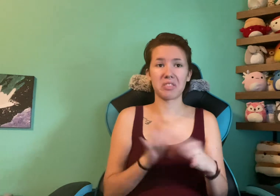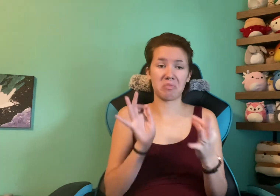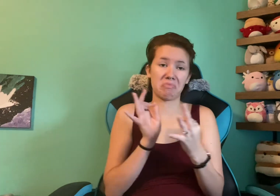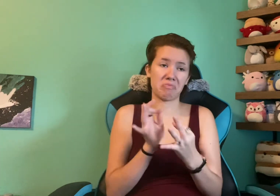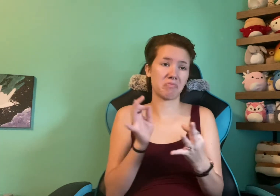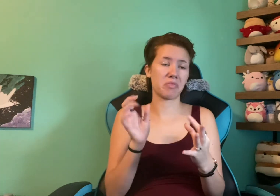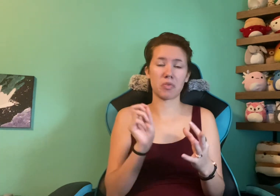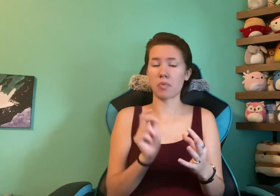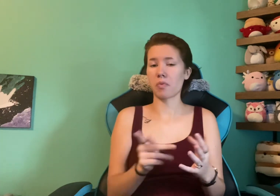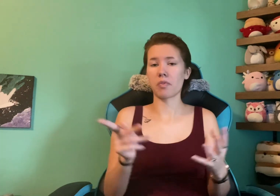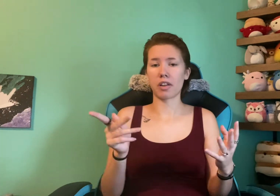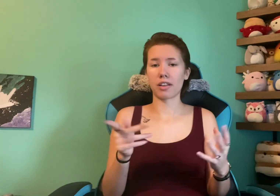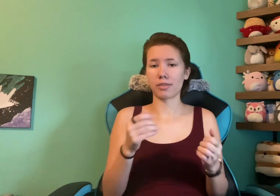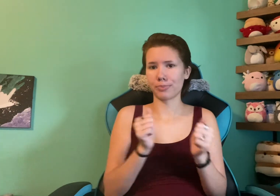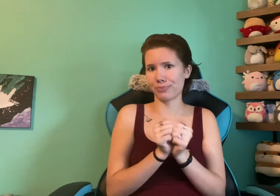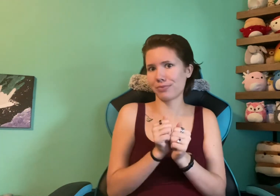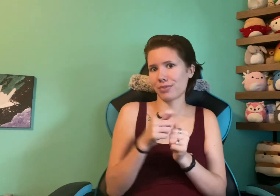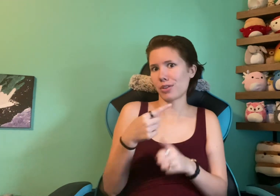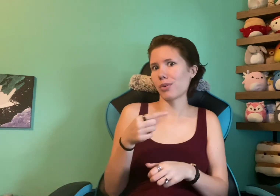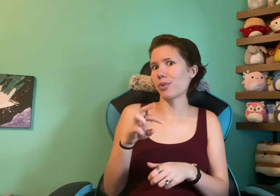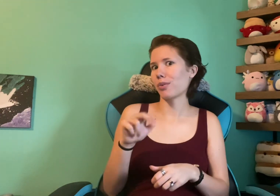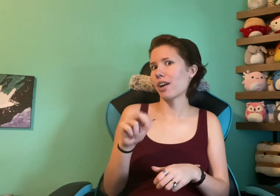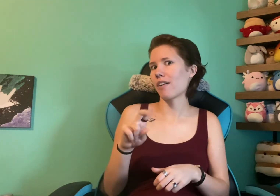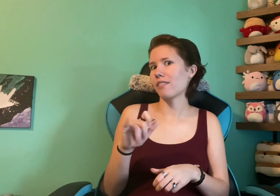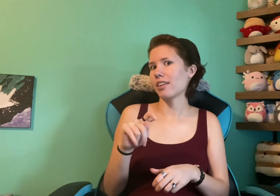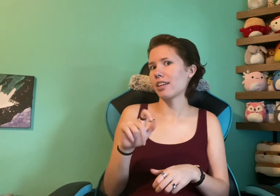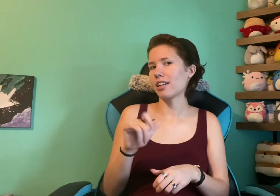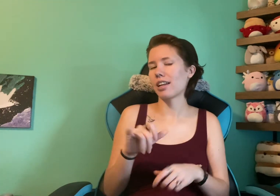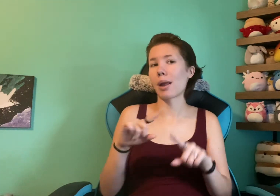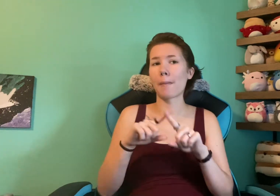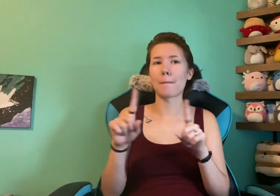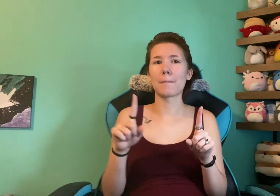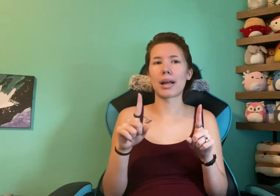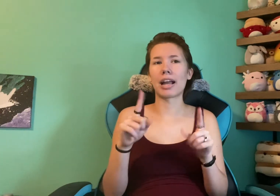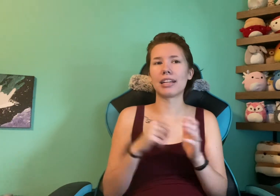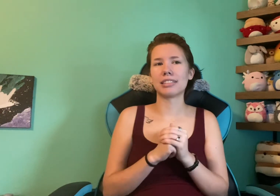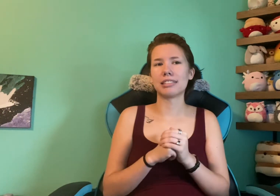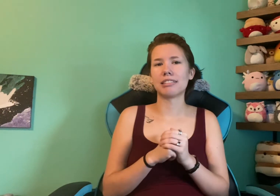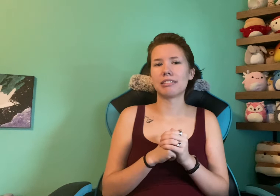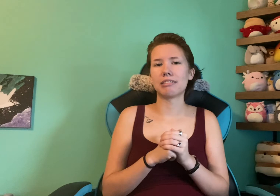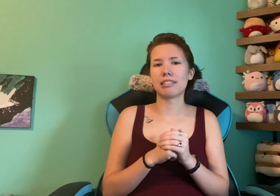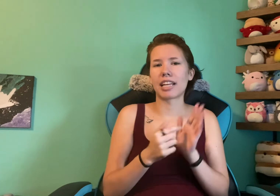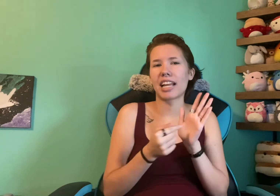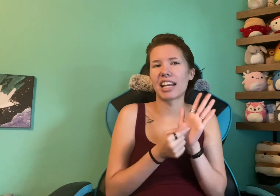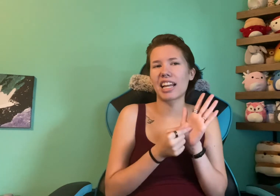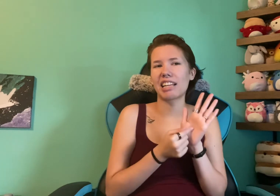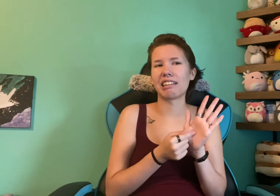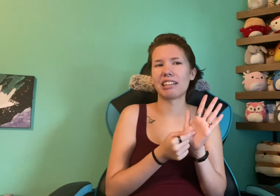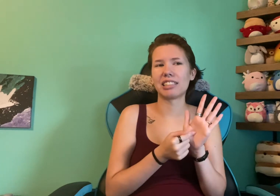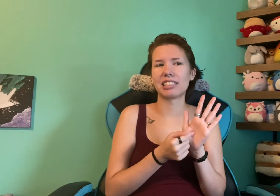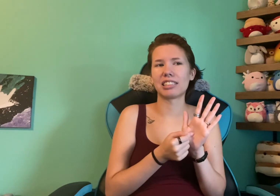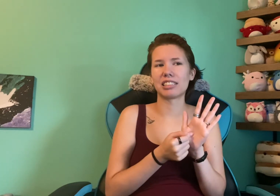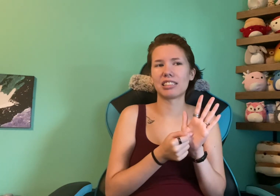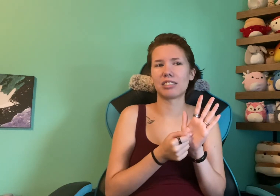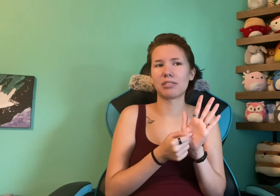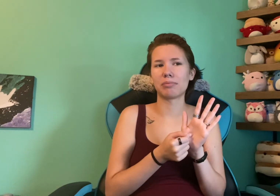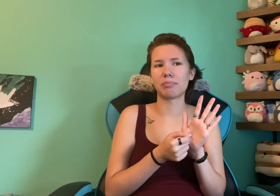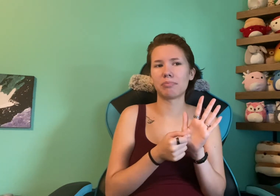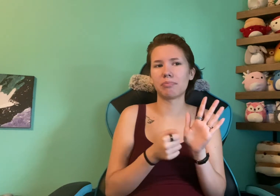concerned, but it indicates some sort of peculiar event in the early solar system that gave this moon a